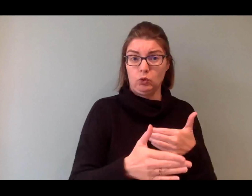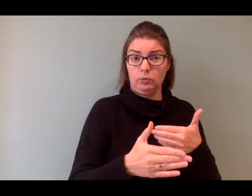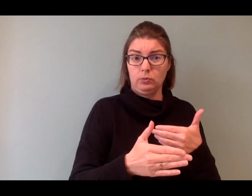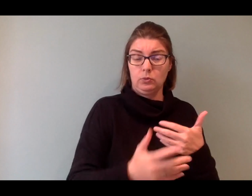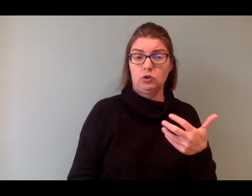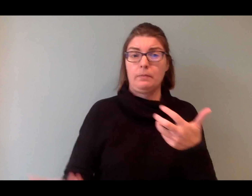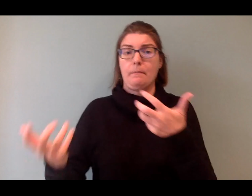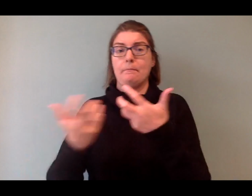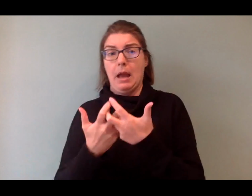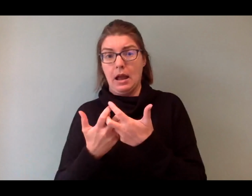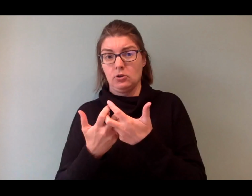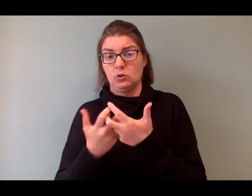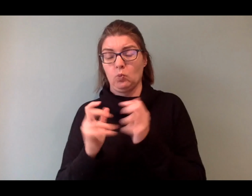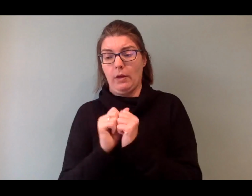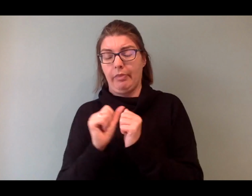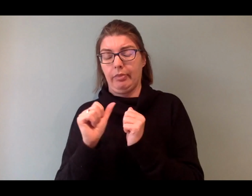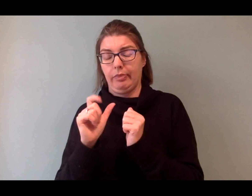correspond with the